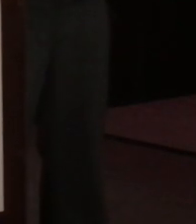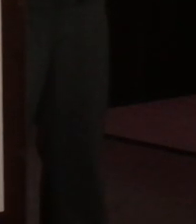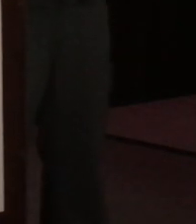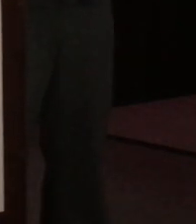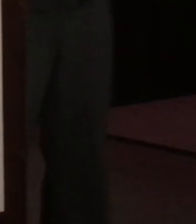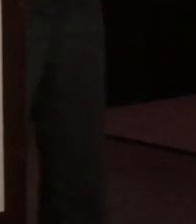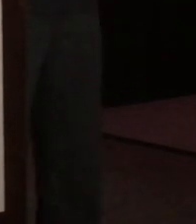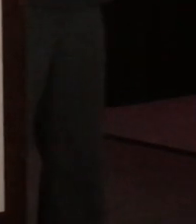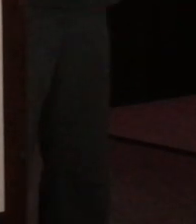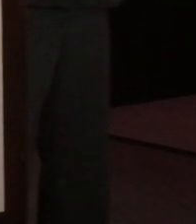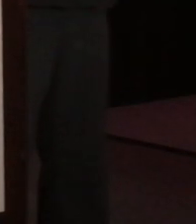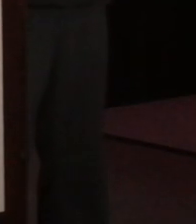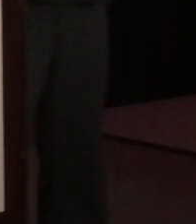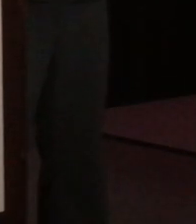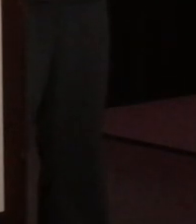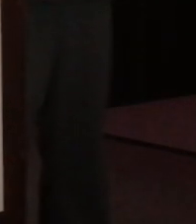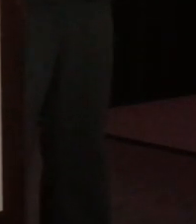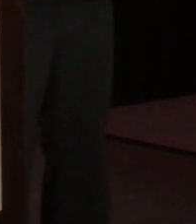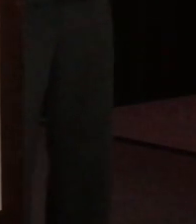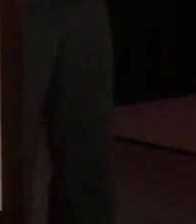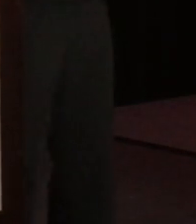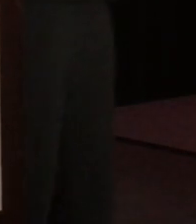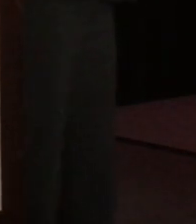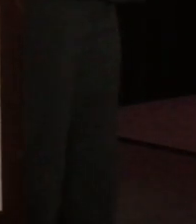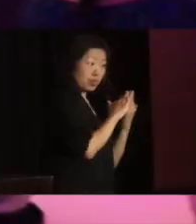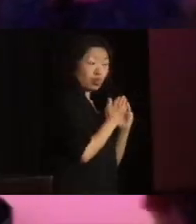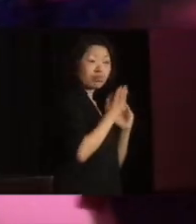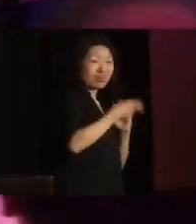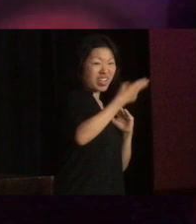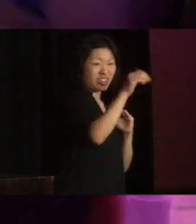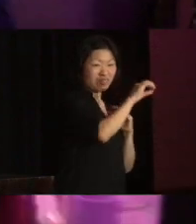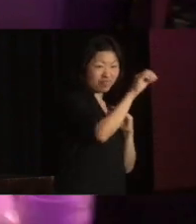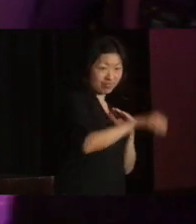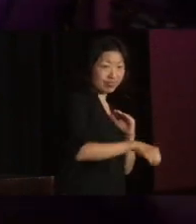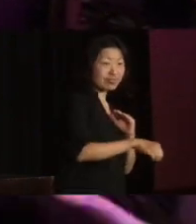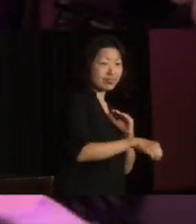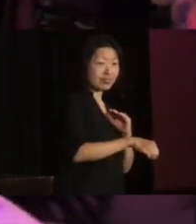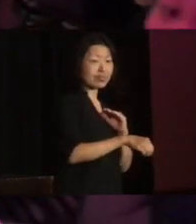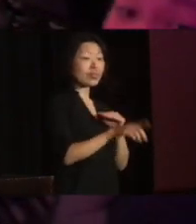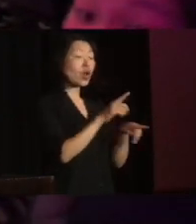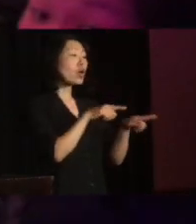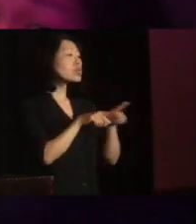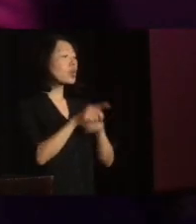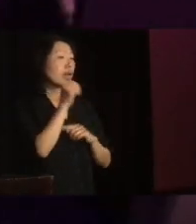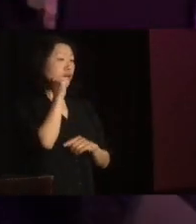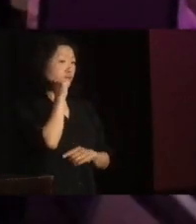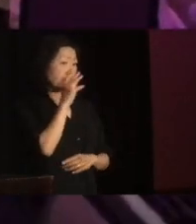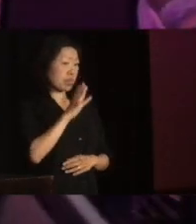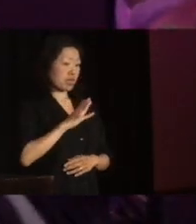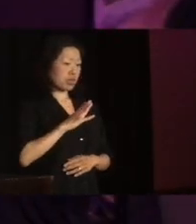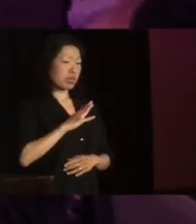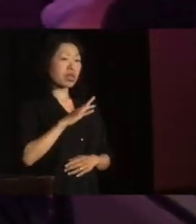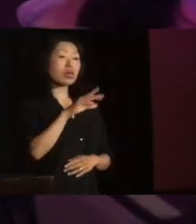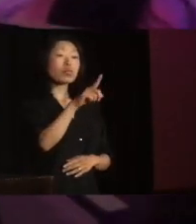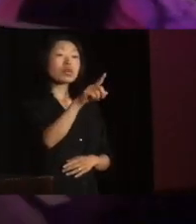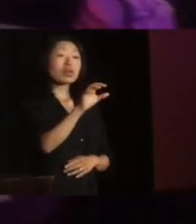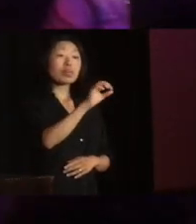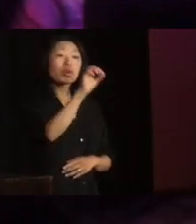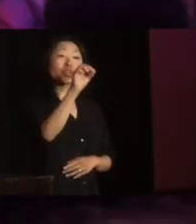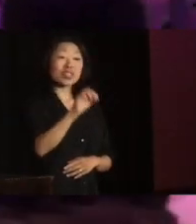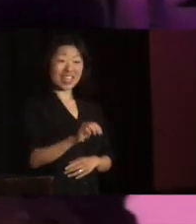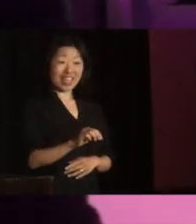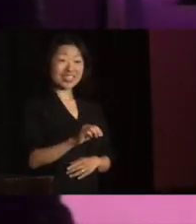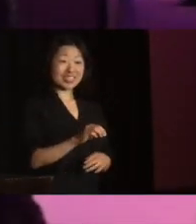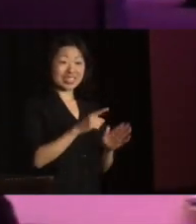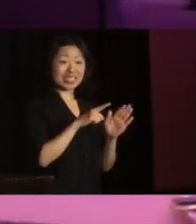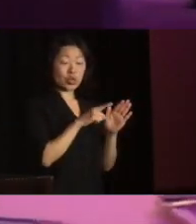sort of adults in the US. And then also 100% of the females that reported having attempted suicide